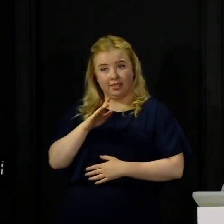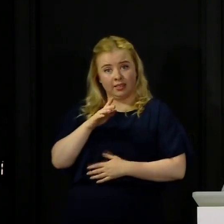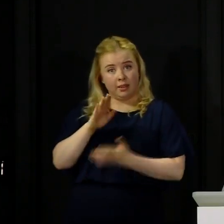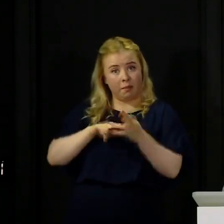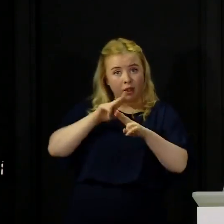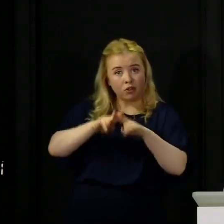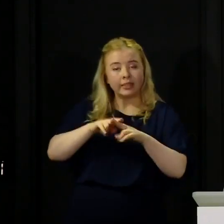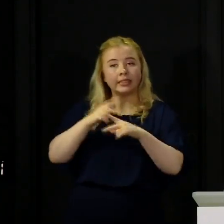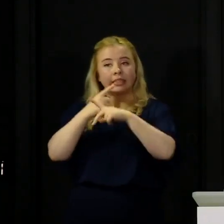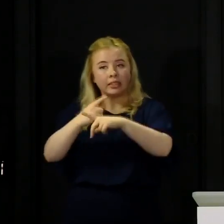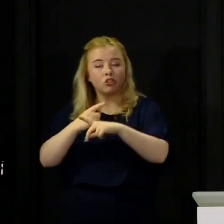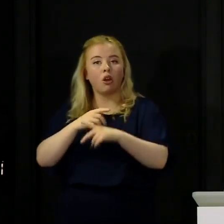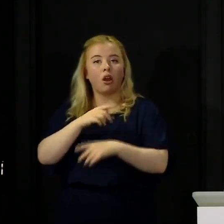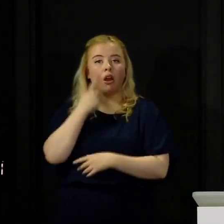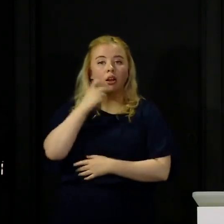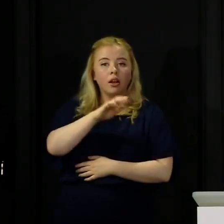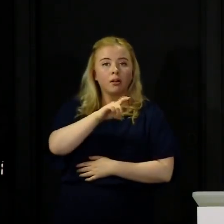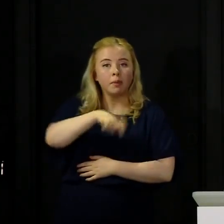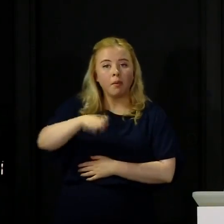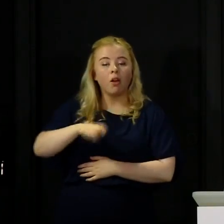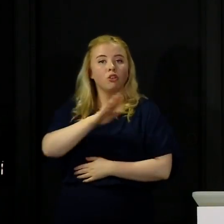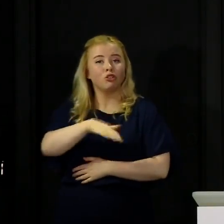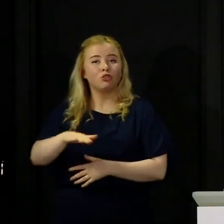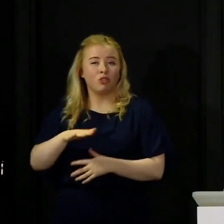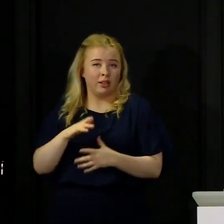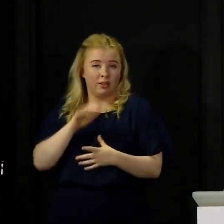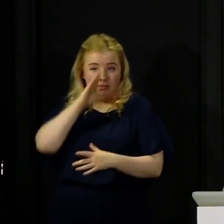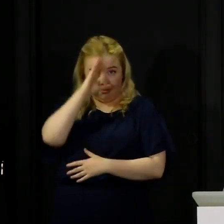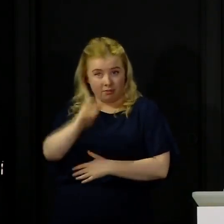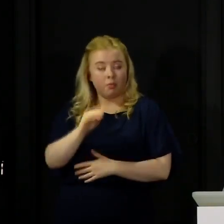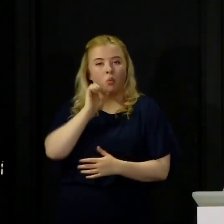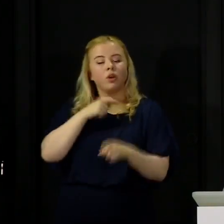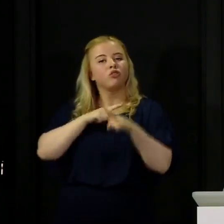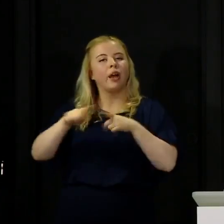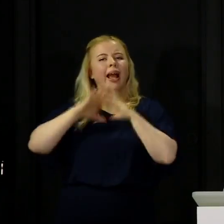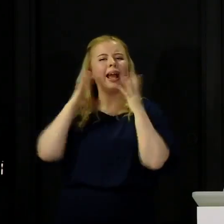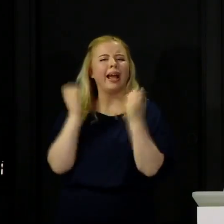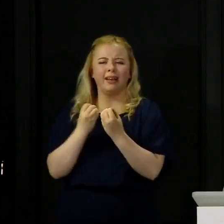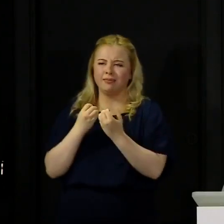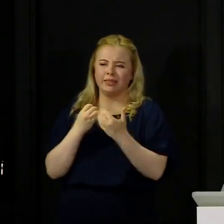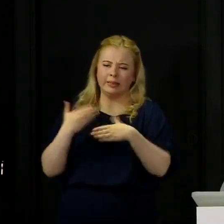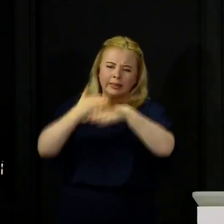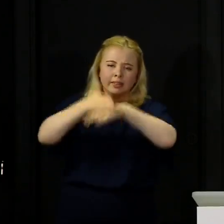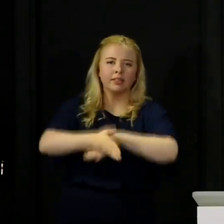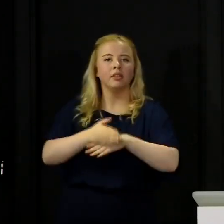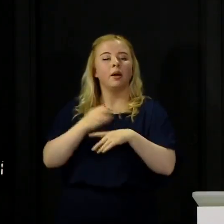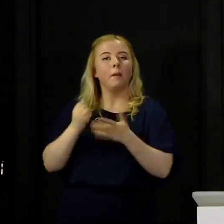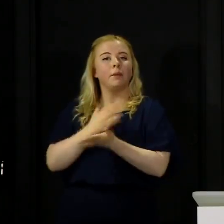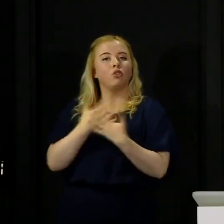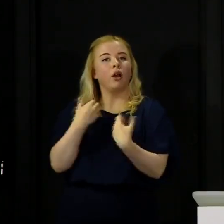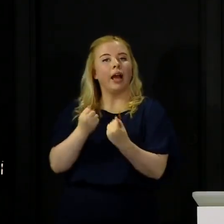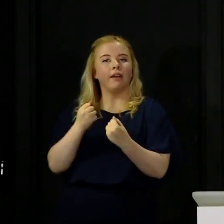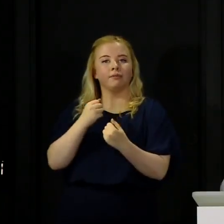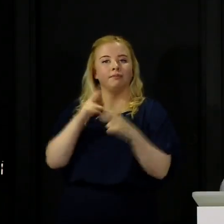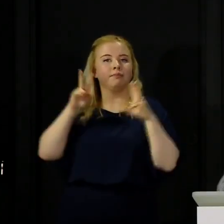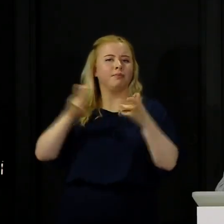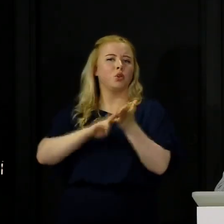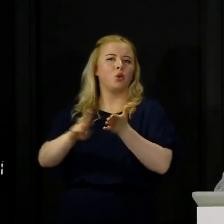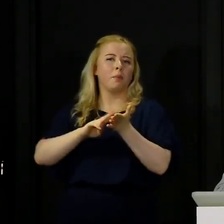we can to make sure that young people have as normal a school experience as possible, as quickly as